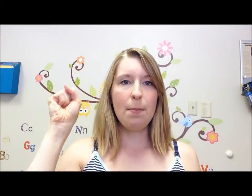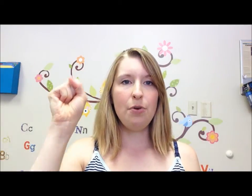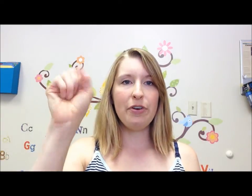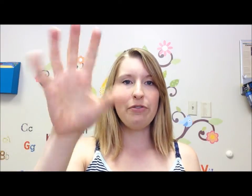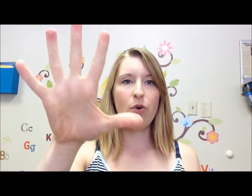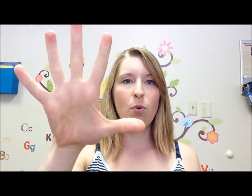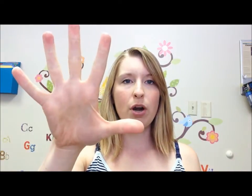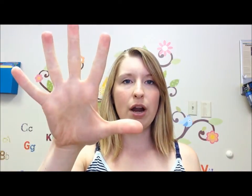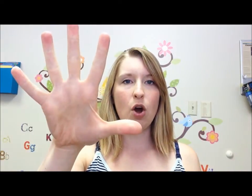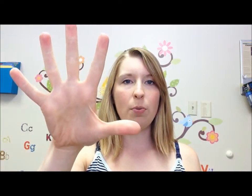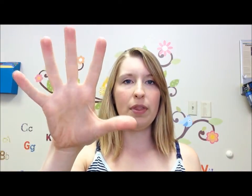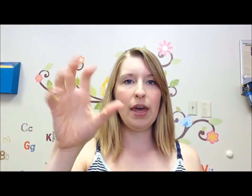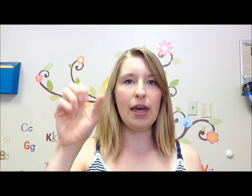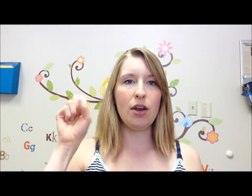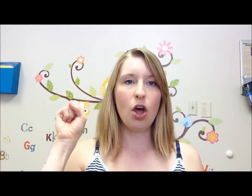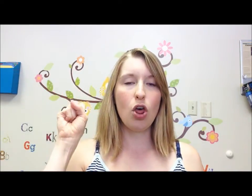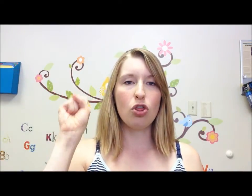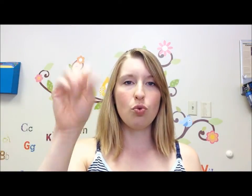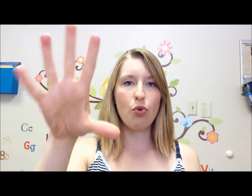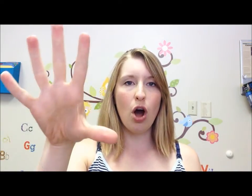it forward and open the hand. Throw.